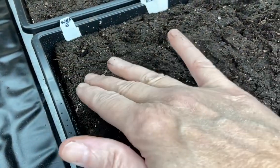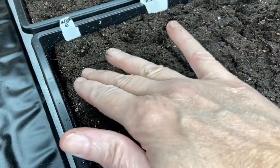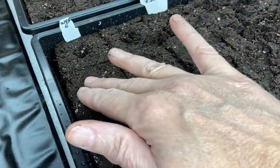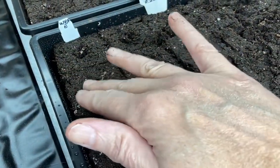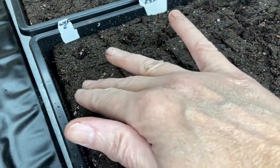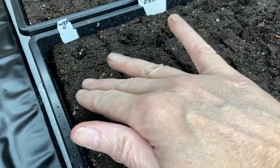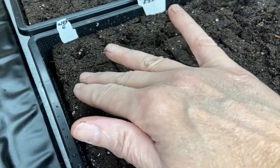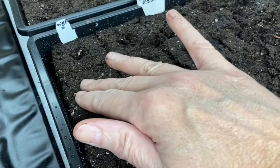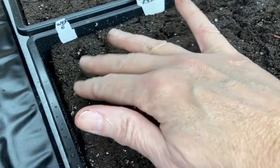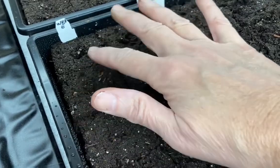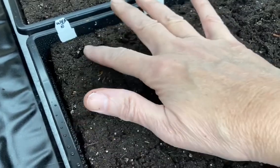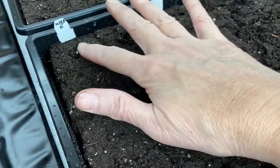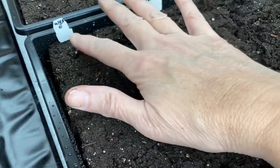of the soil block.